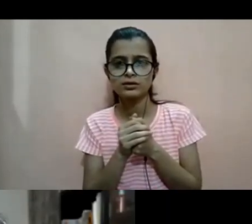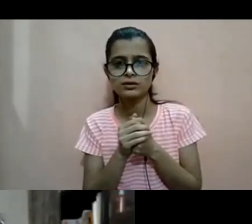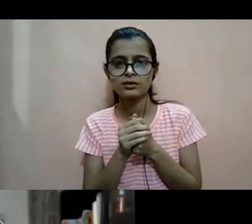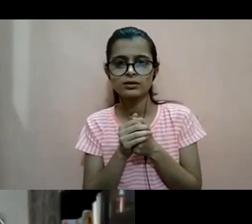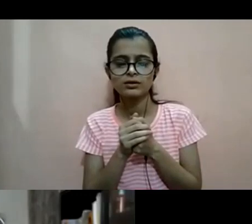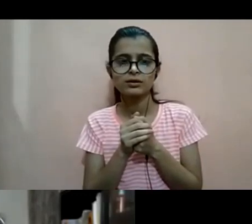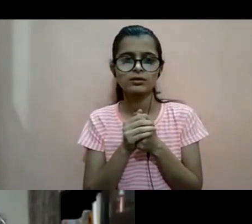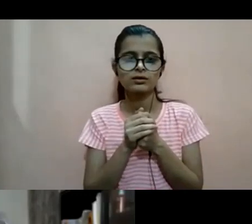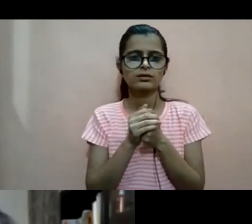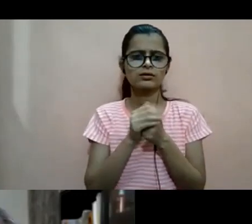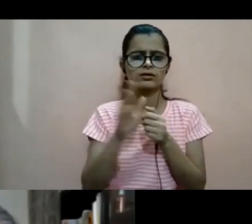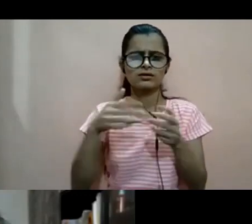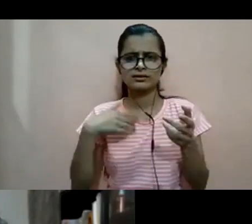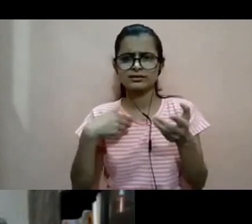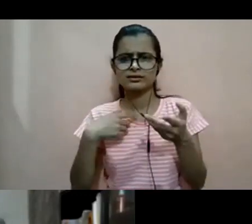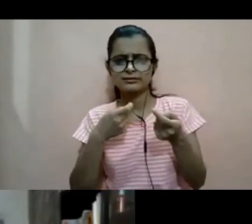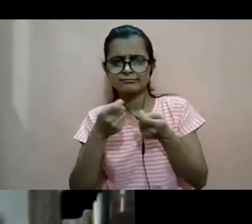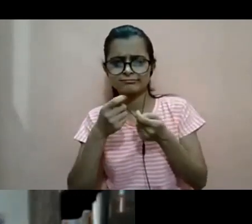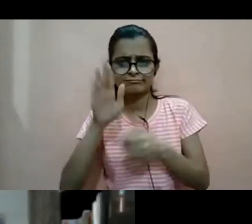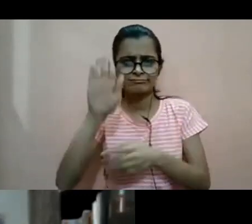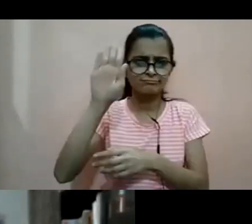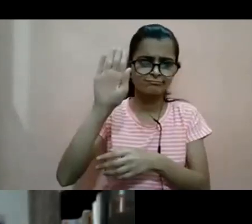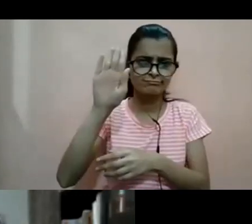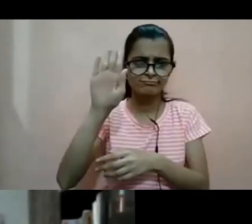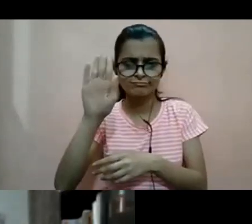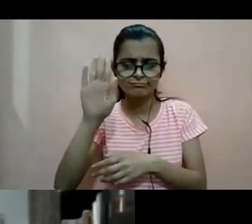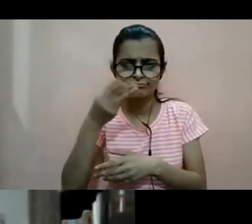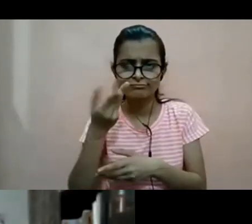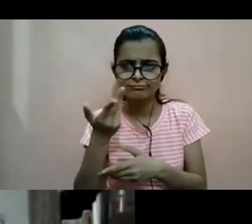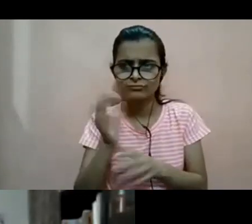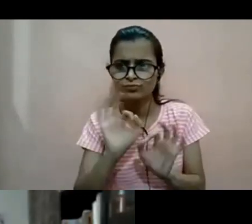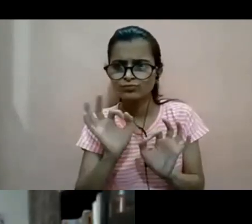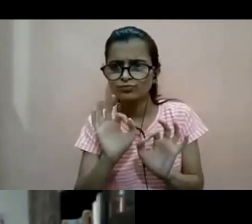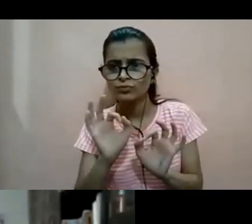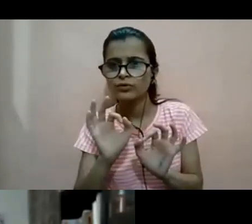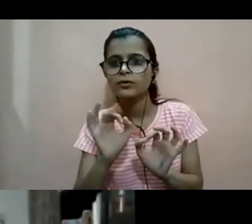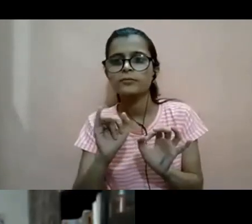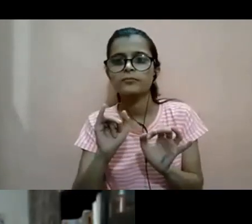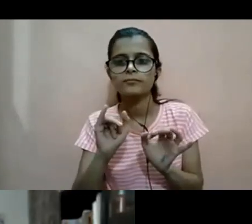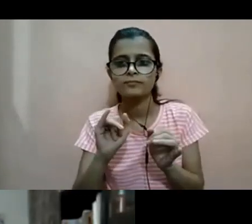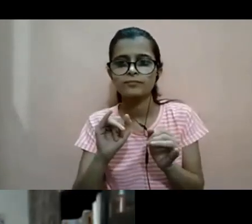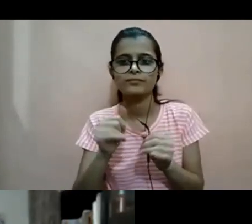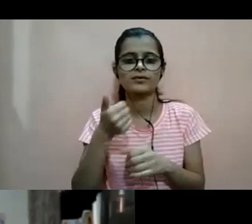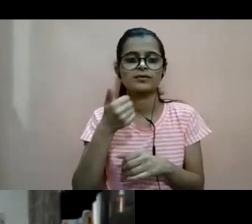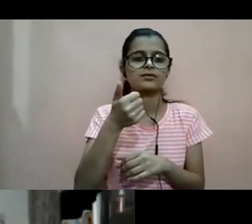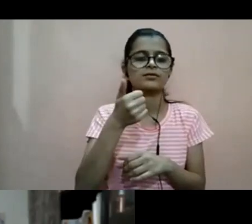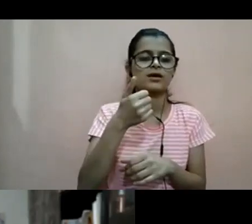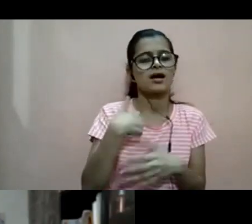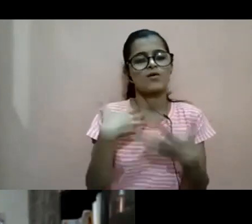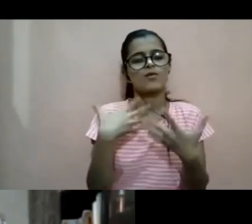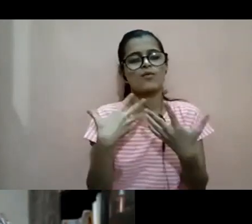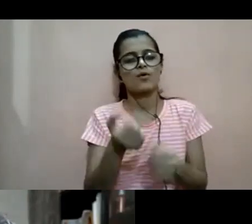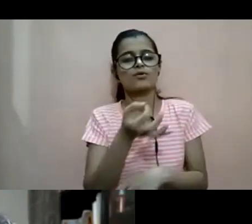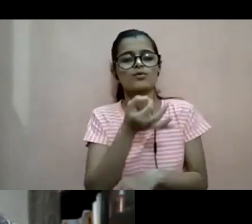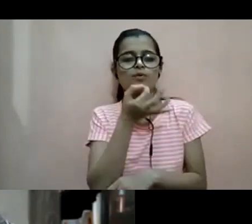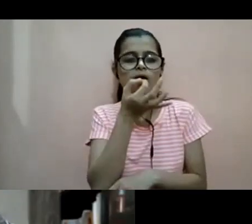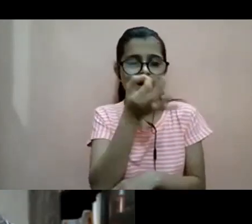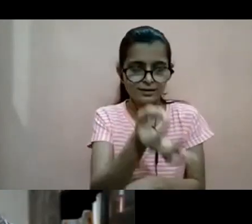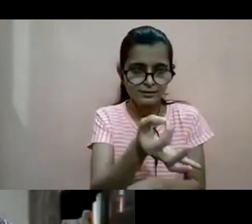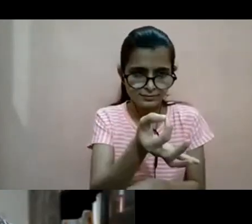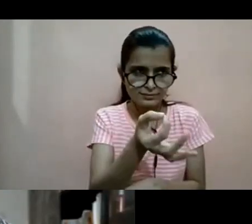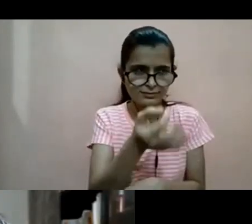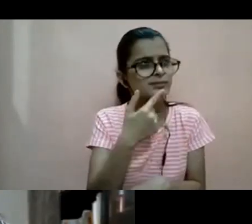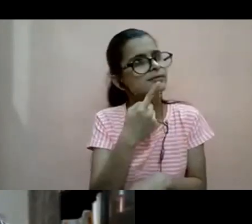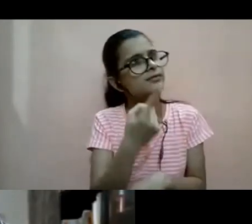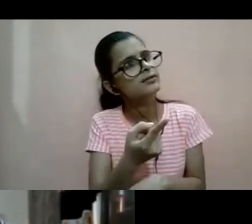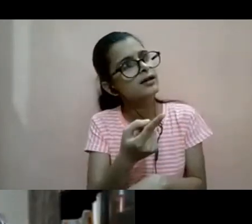can't find the hand raised button. Doesn't matter, Sandeep, please carry on. Professor Goodley, I just wanted to tell you that towards the